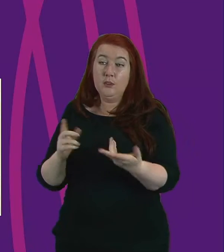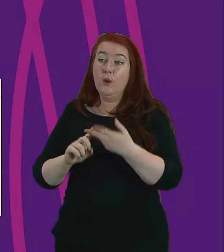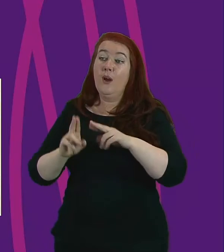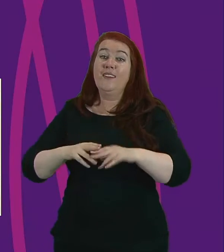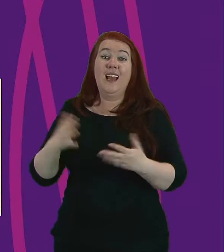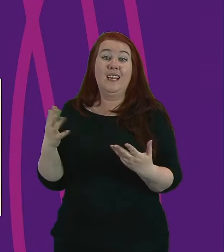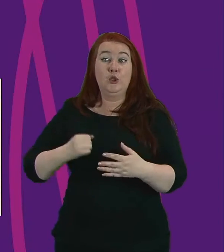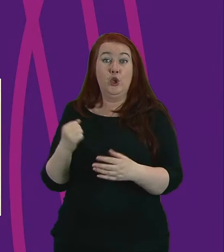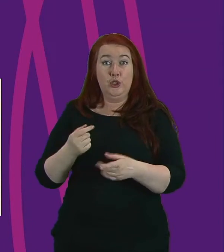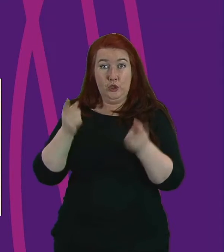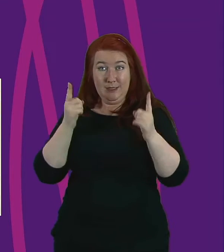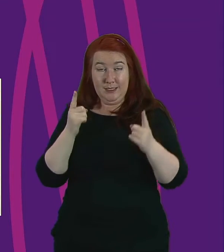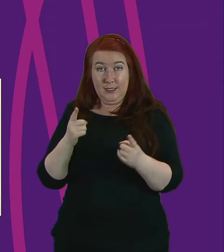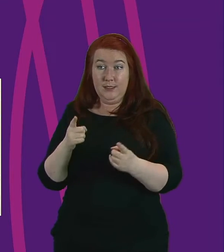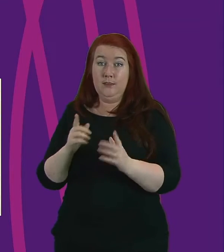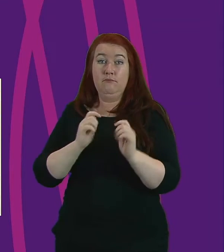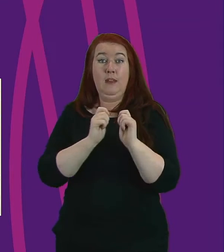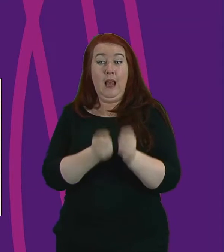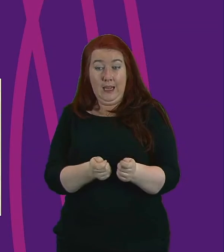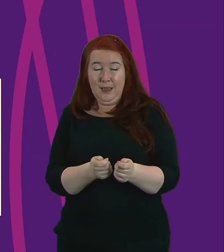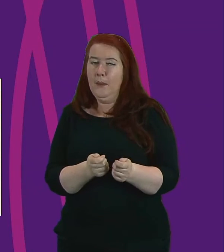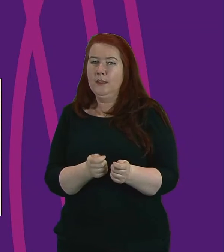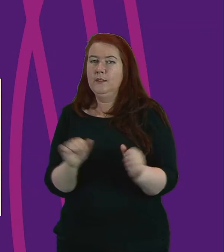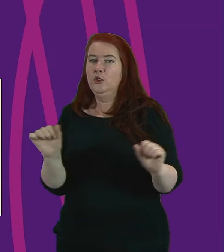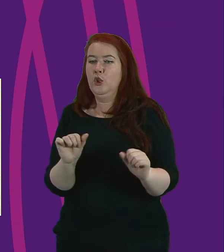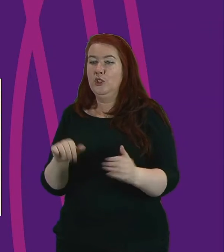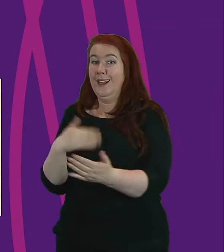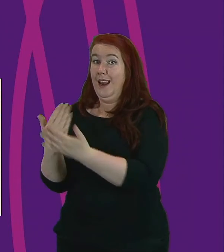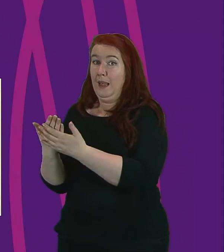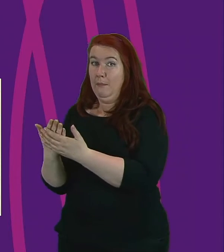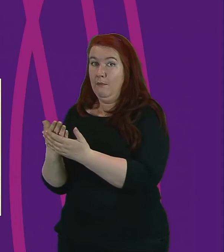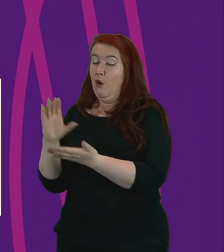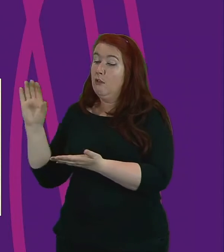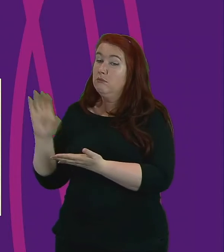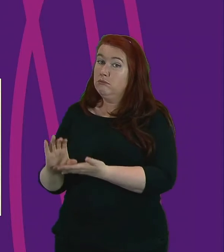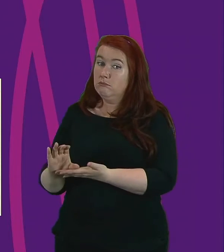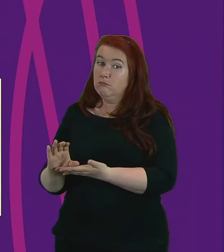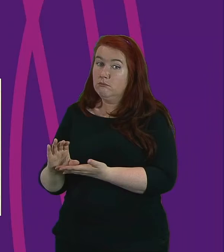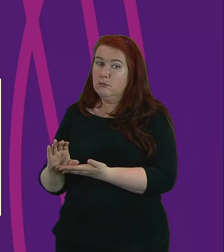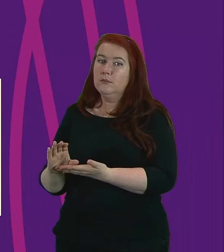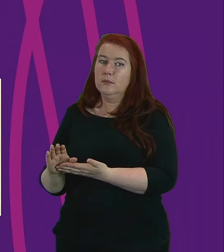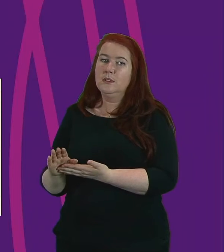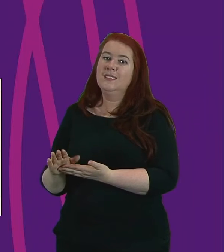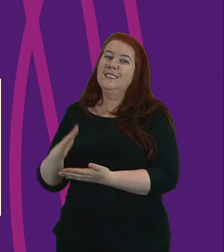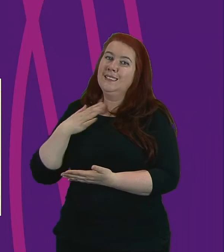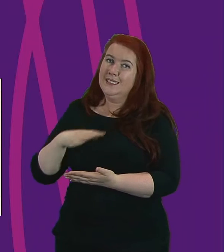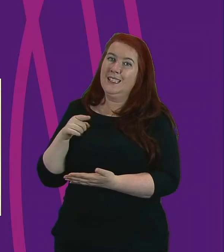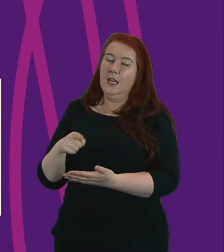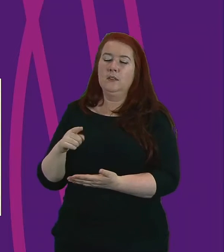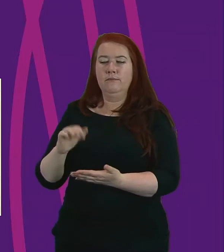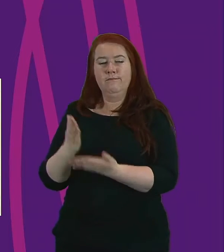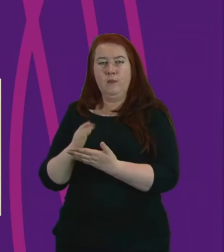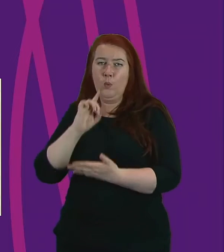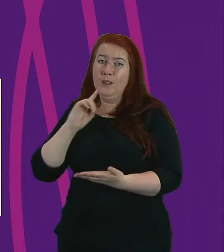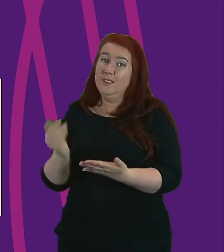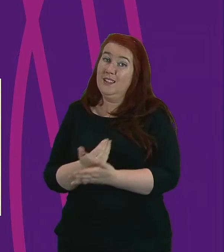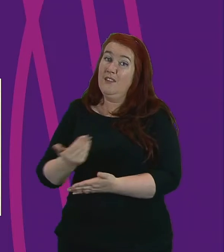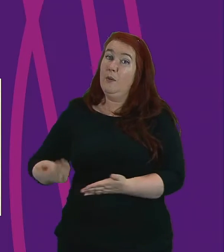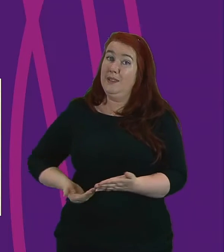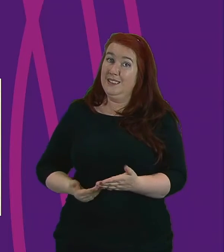allocated but not yet claimed for anticipated grant applications redirected to where they're most desperately needed will save businesses and